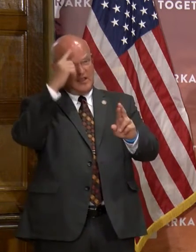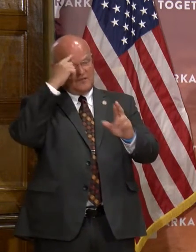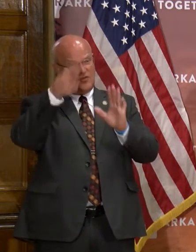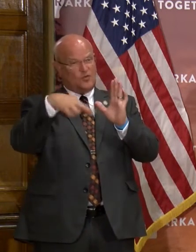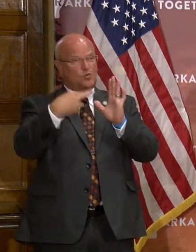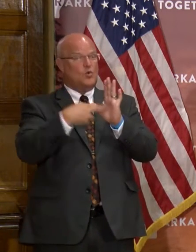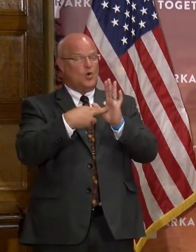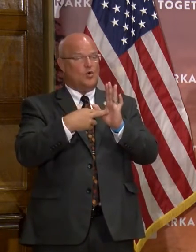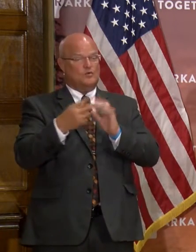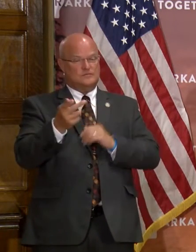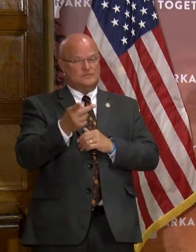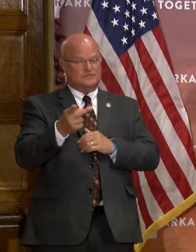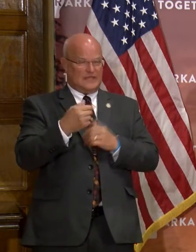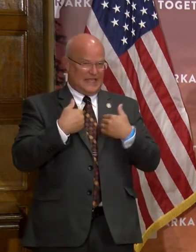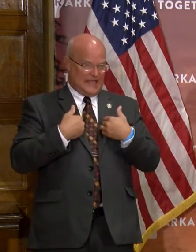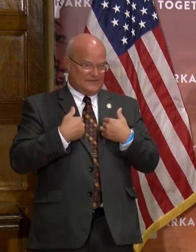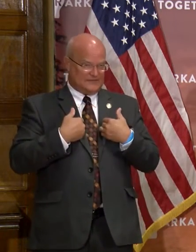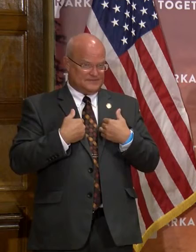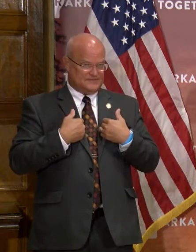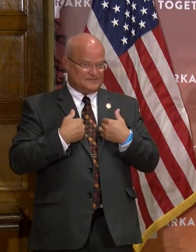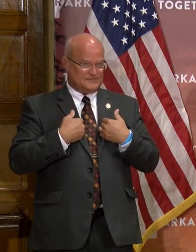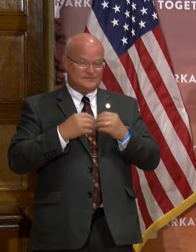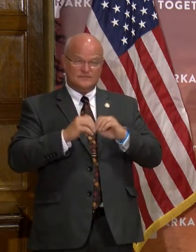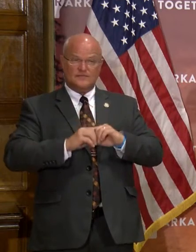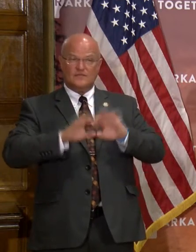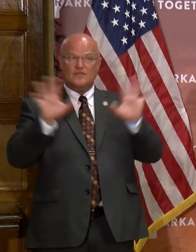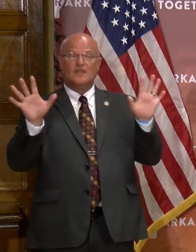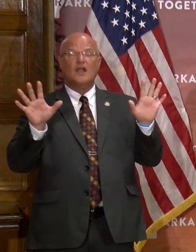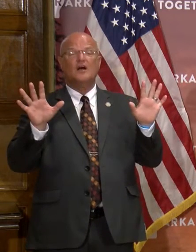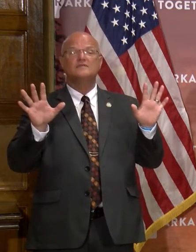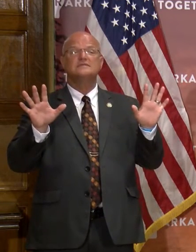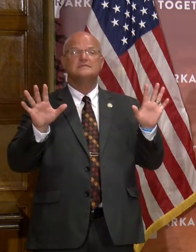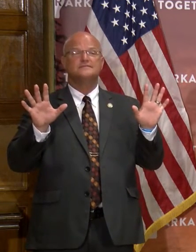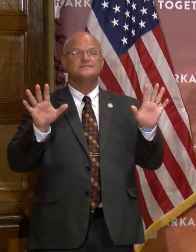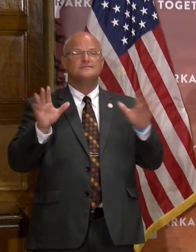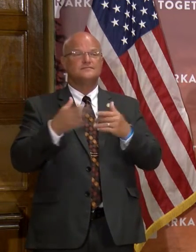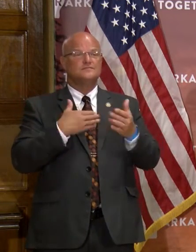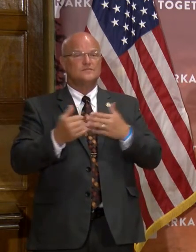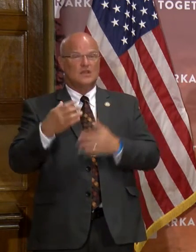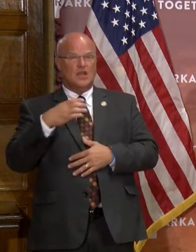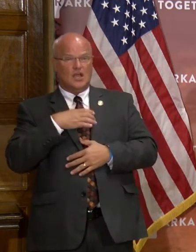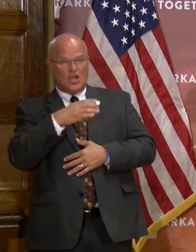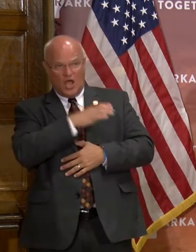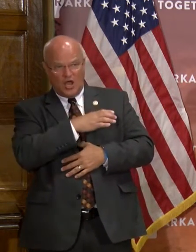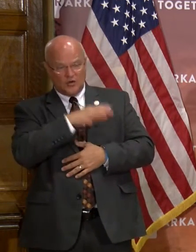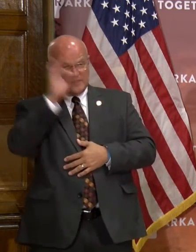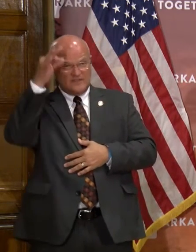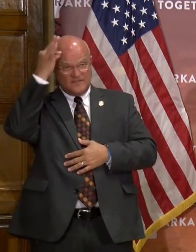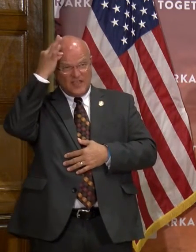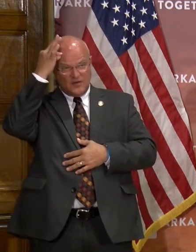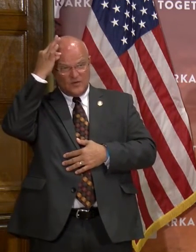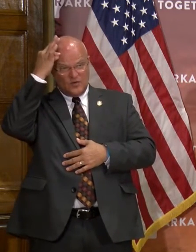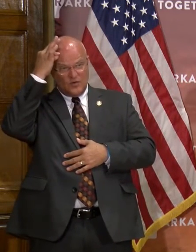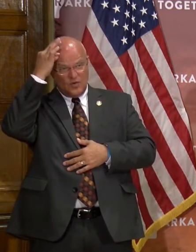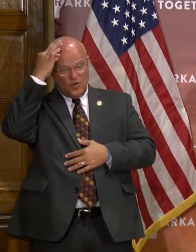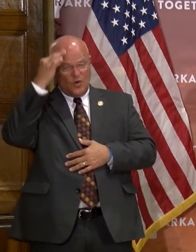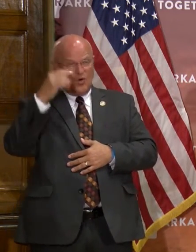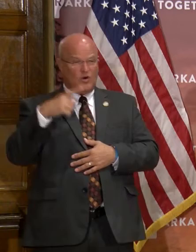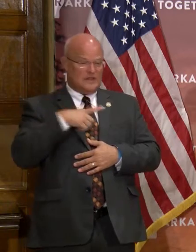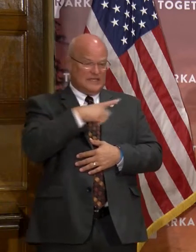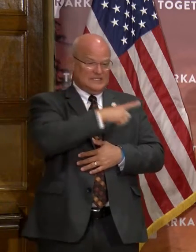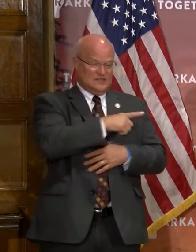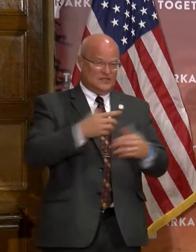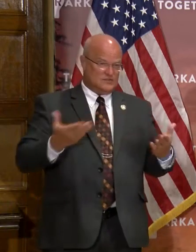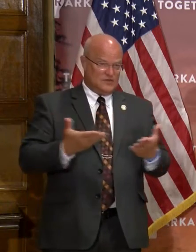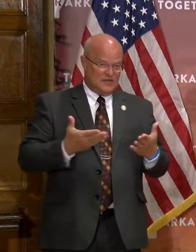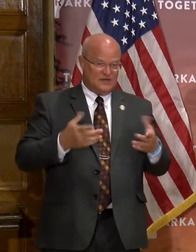role that they appropriately have. Obviously, whether it's Congress at the federal level or the General Assembly,